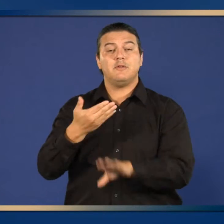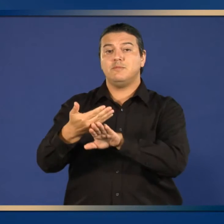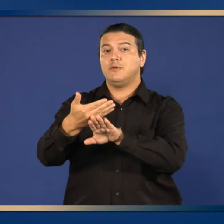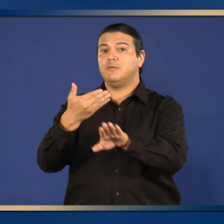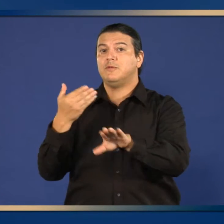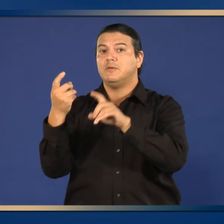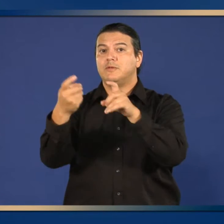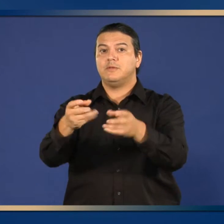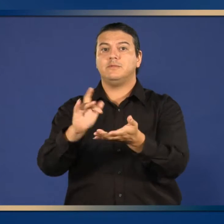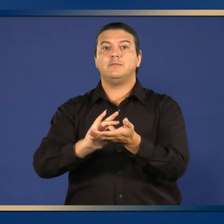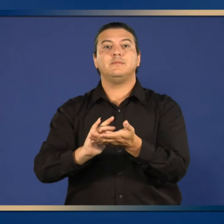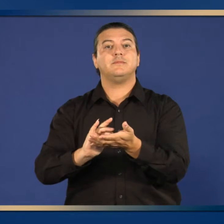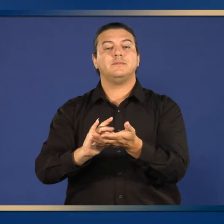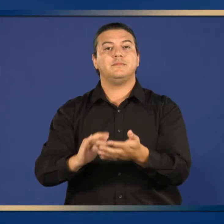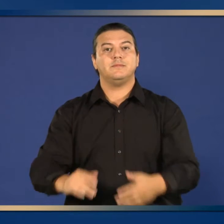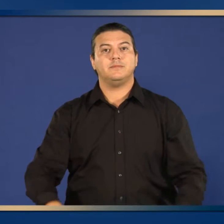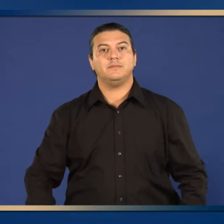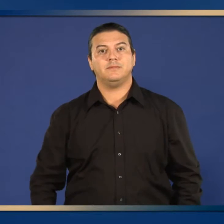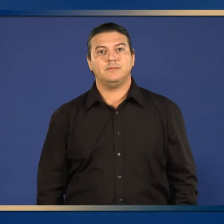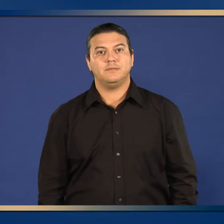you are dispensed medications.